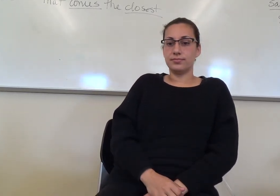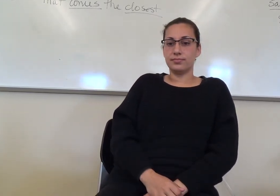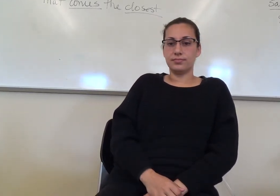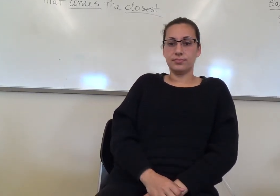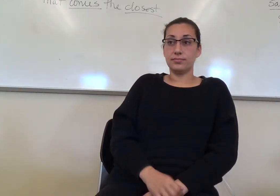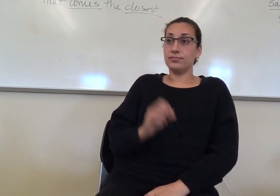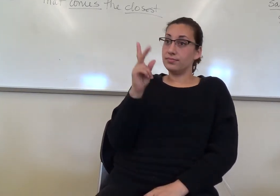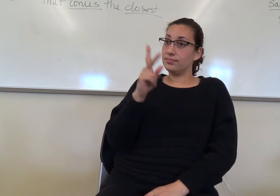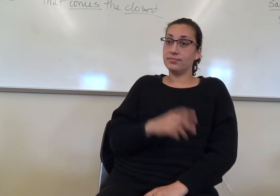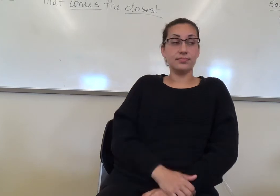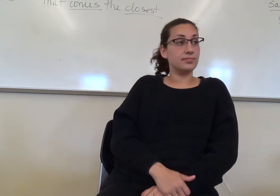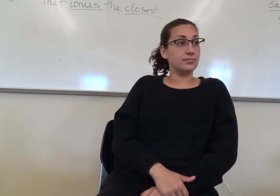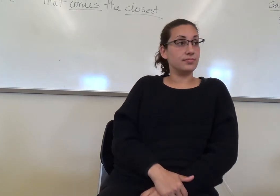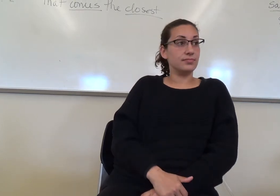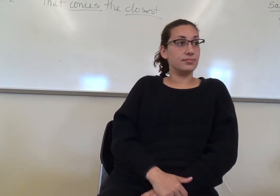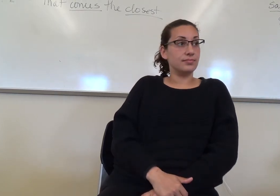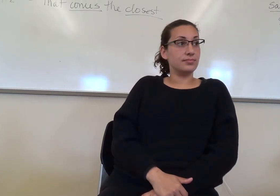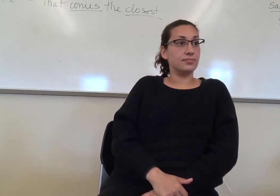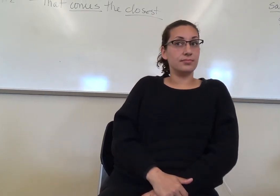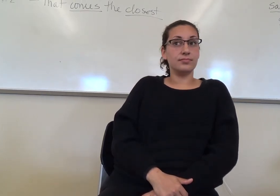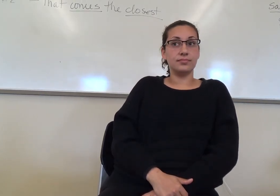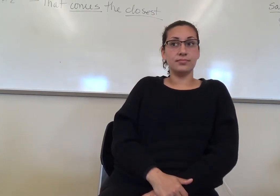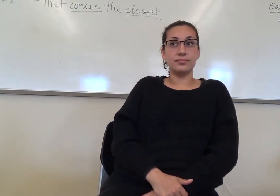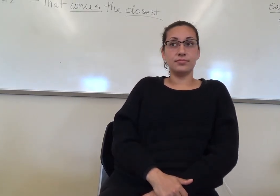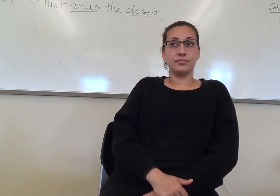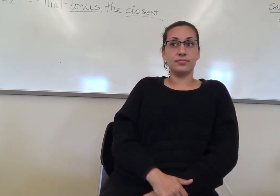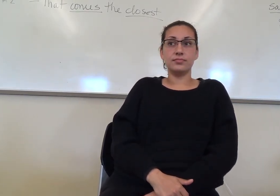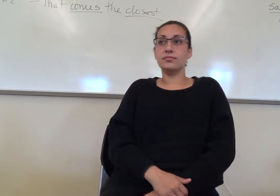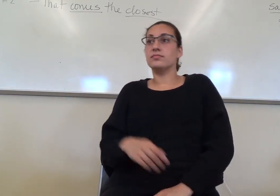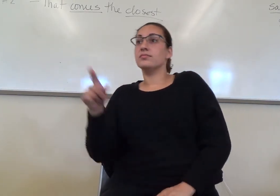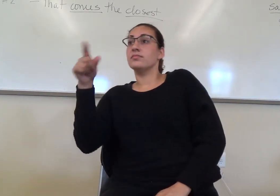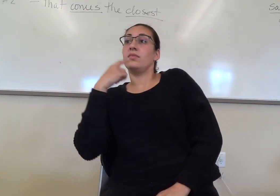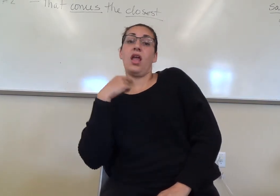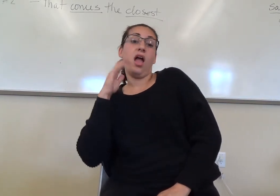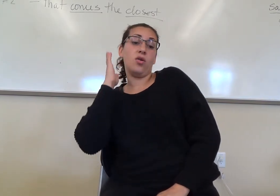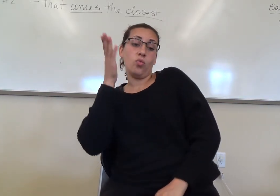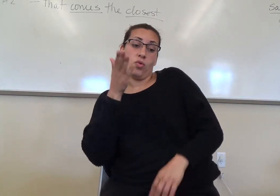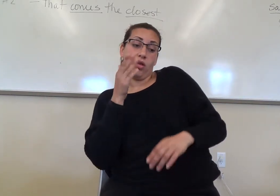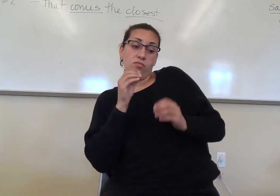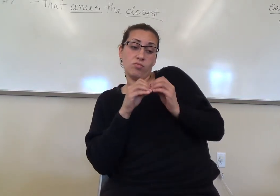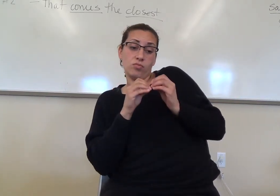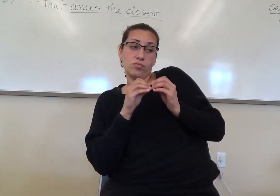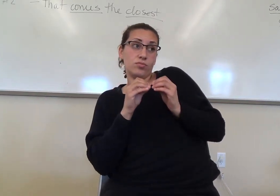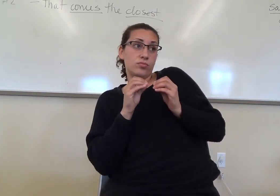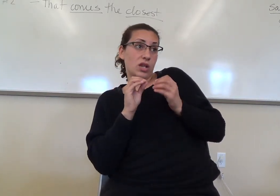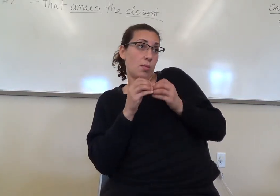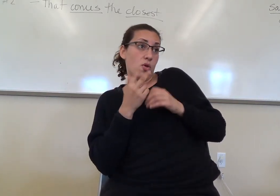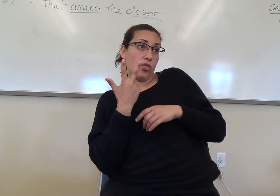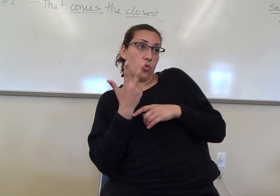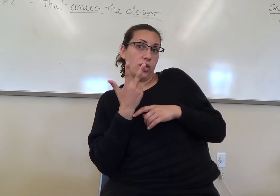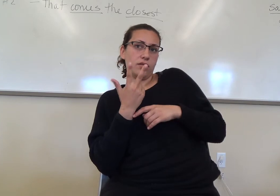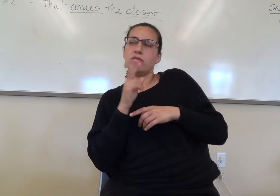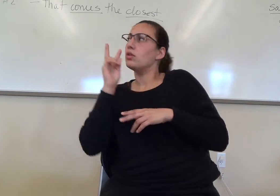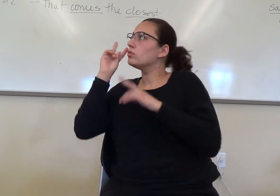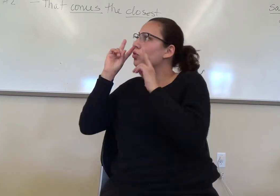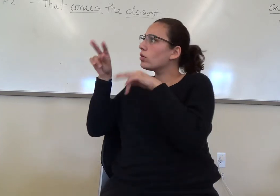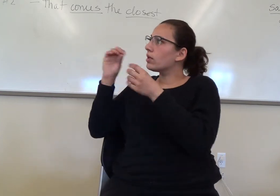Okay. I would have put 3. 3, okay, let's look at 3. In that